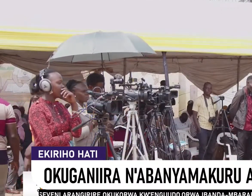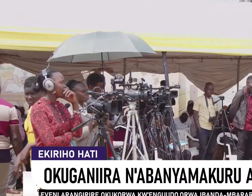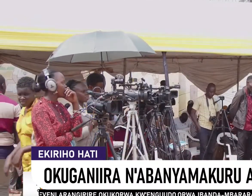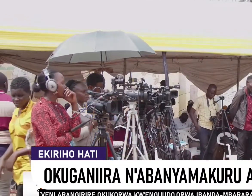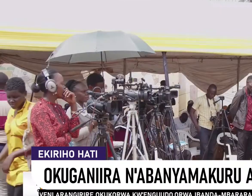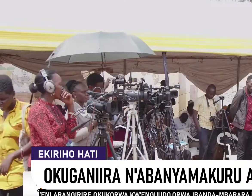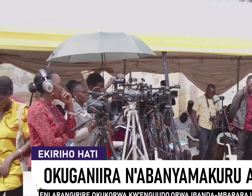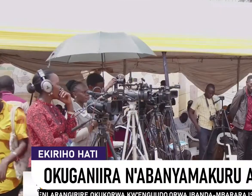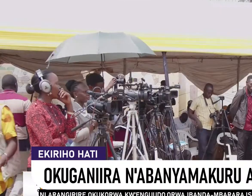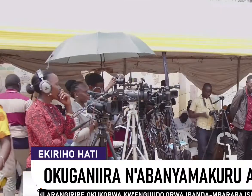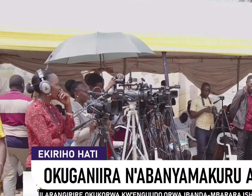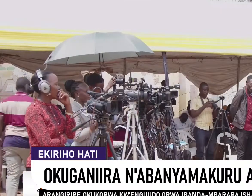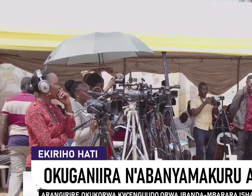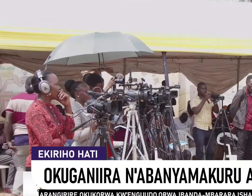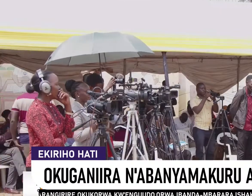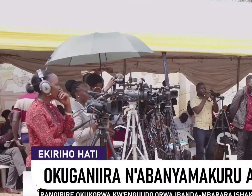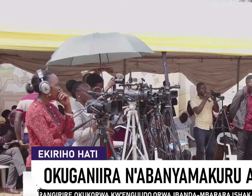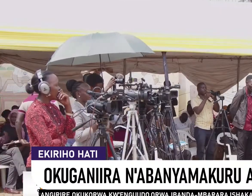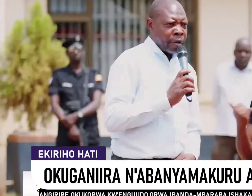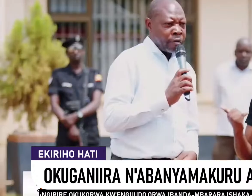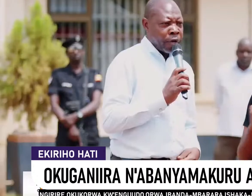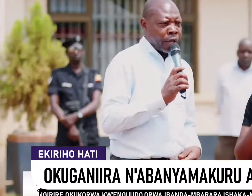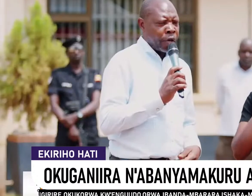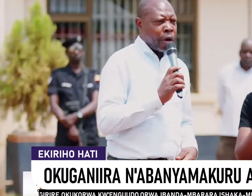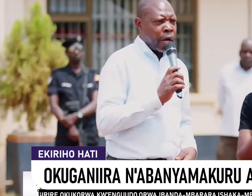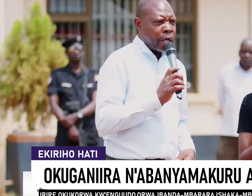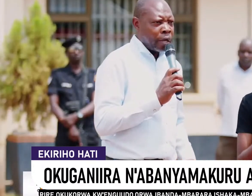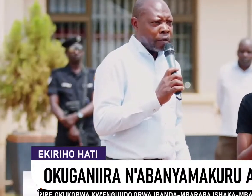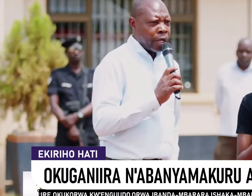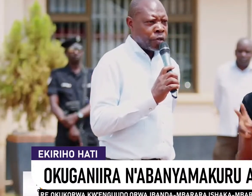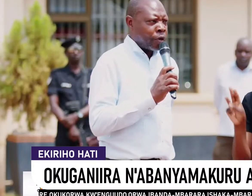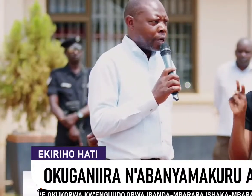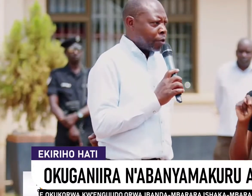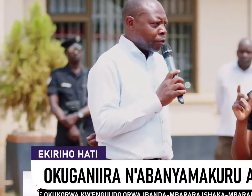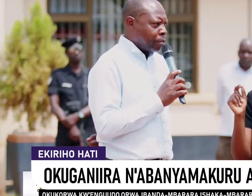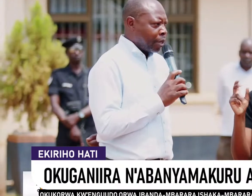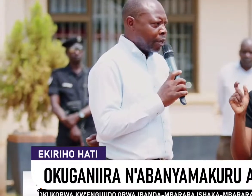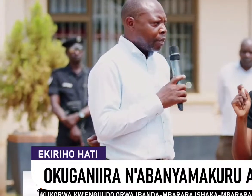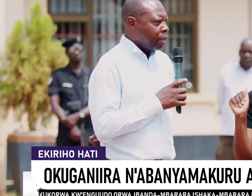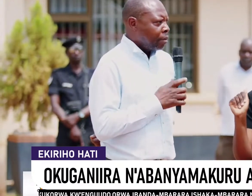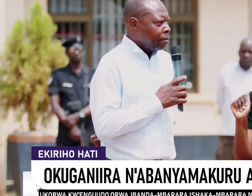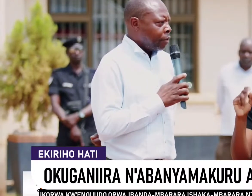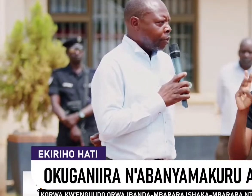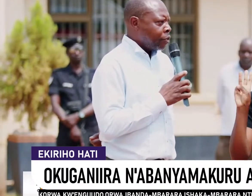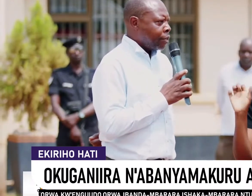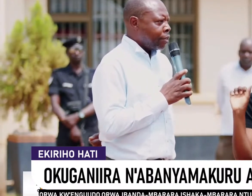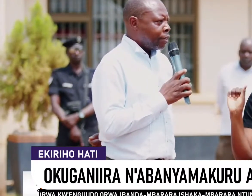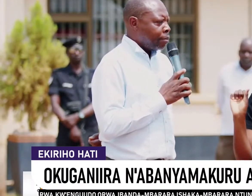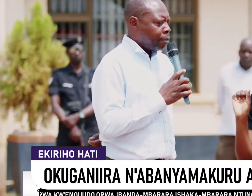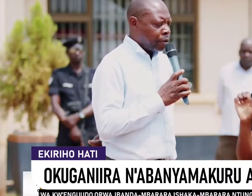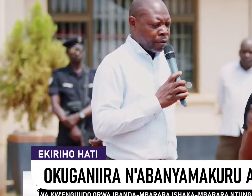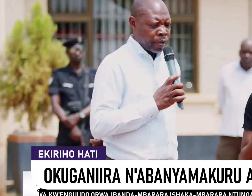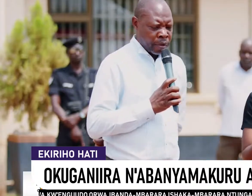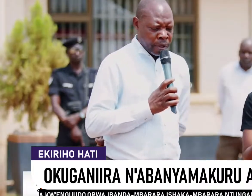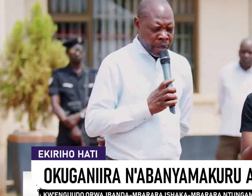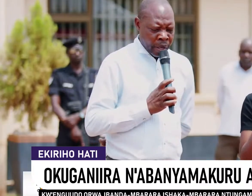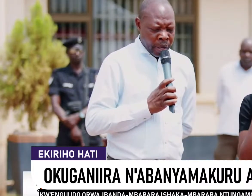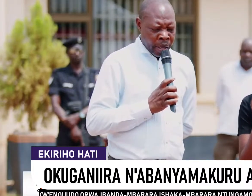Thank you, Chairman. My name is Jude Mutawe of Radio 1 and Radio Twakabos Kubiri. My question is